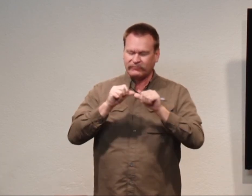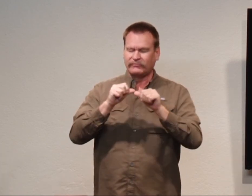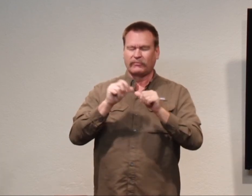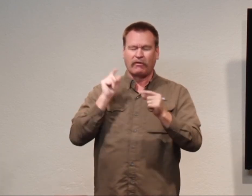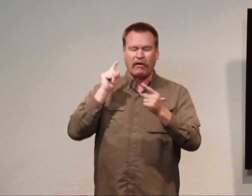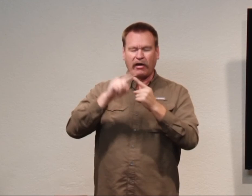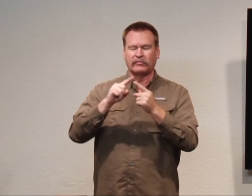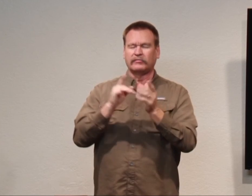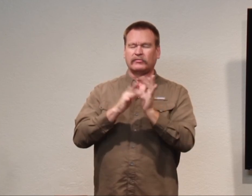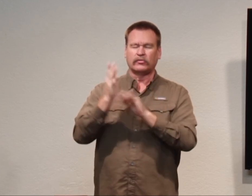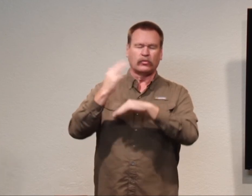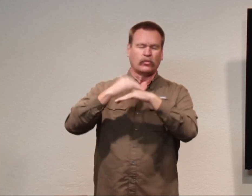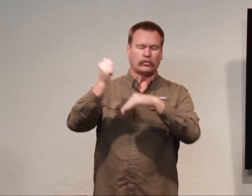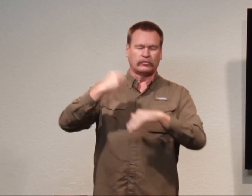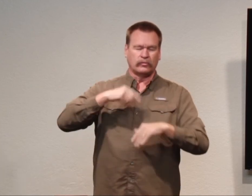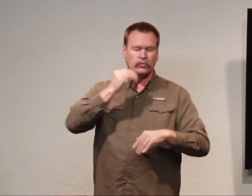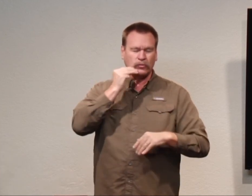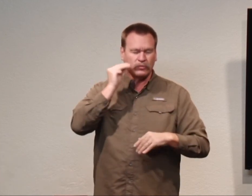times.